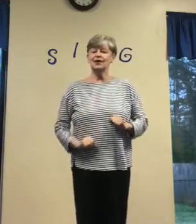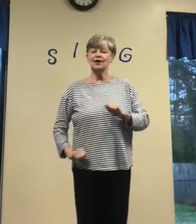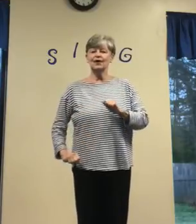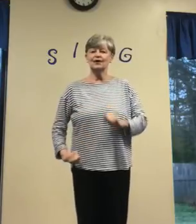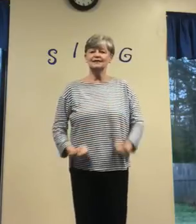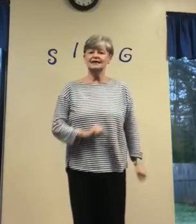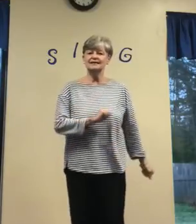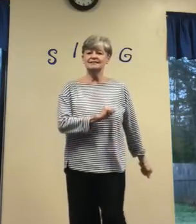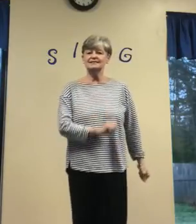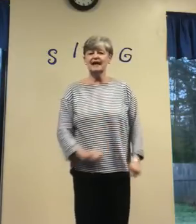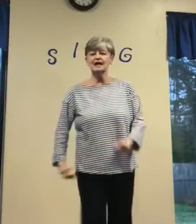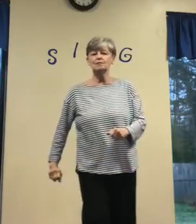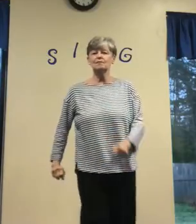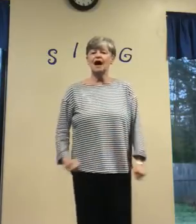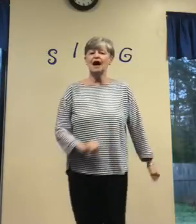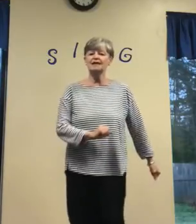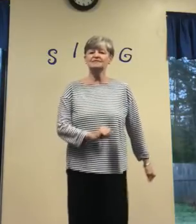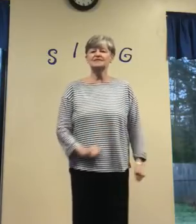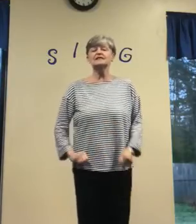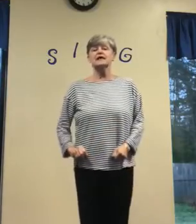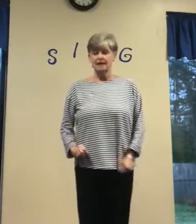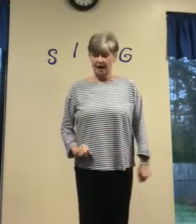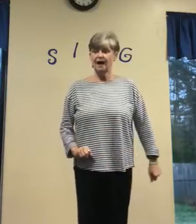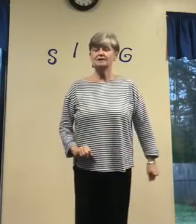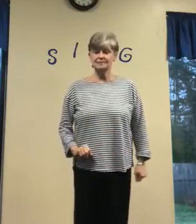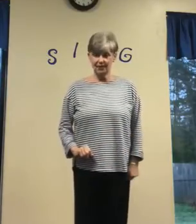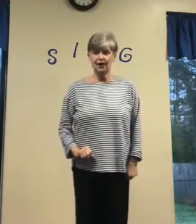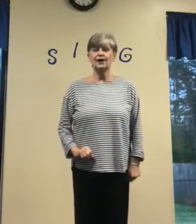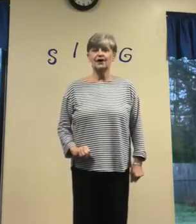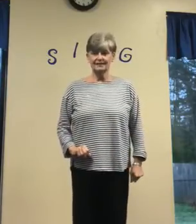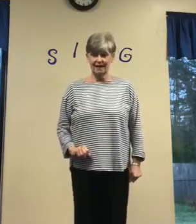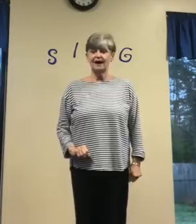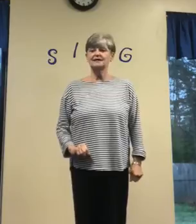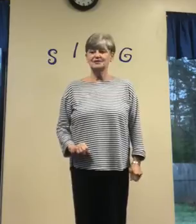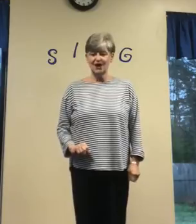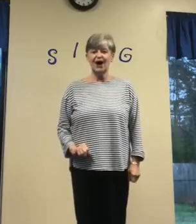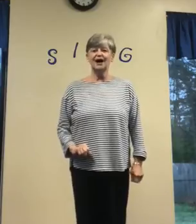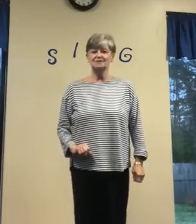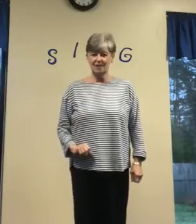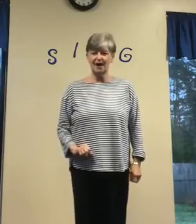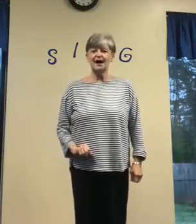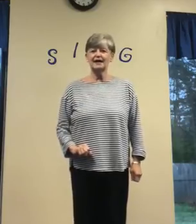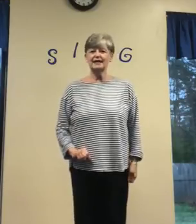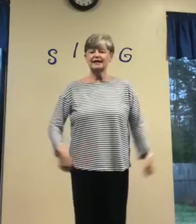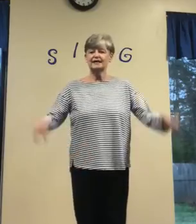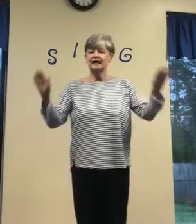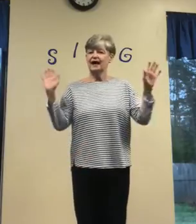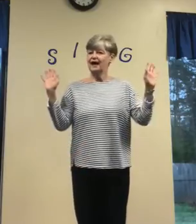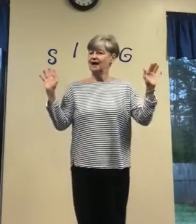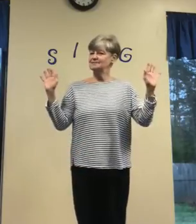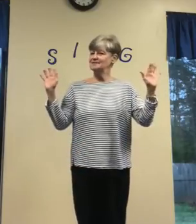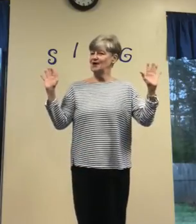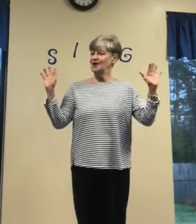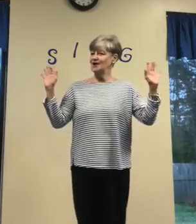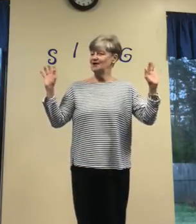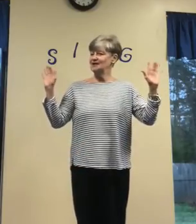gonna snap my feet. I'm gonna nod my head. I'm gonna